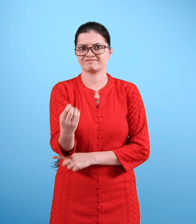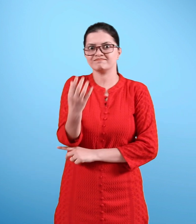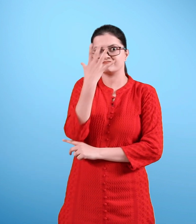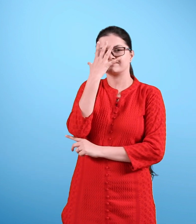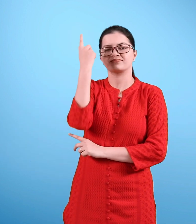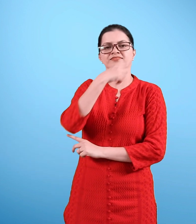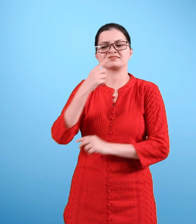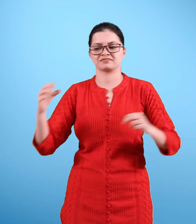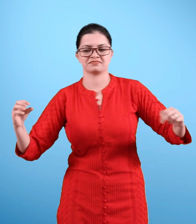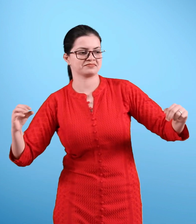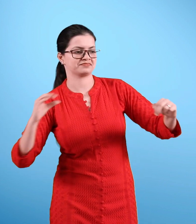face.